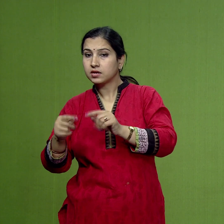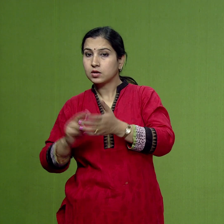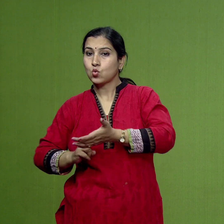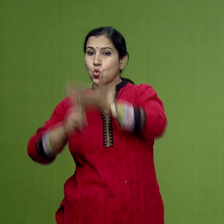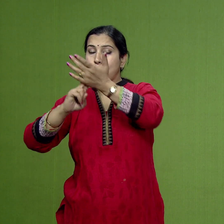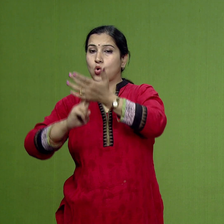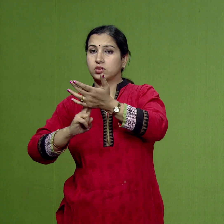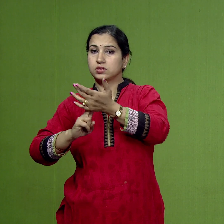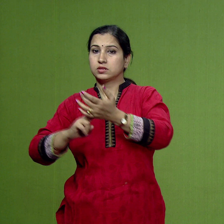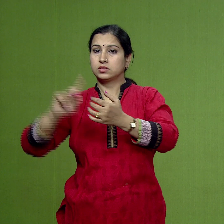latitudes.